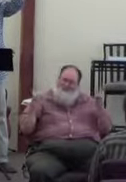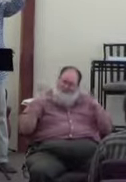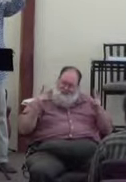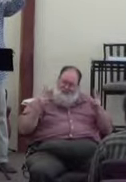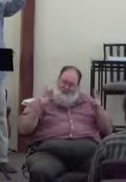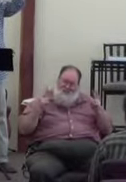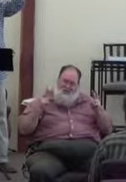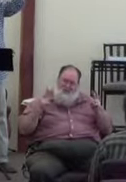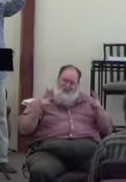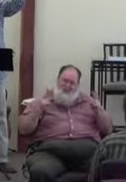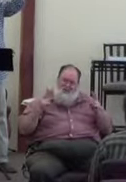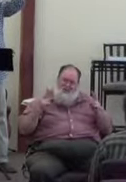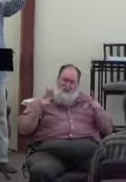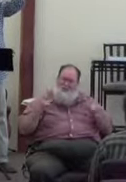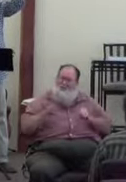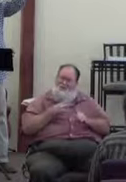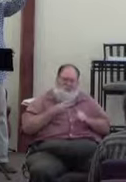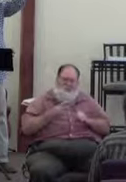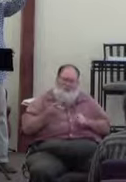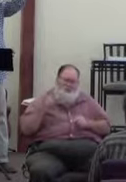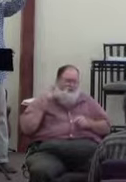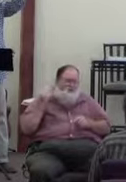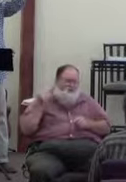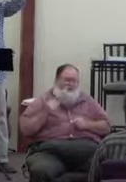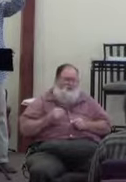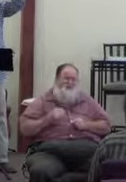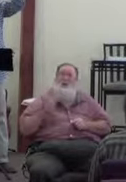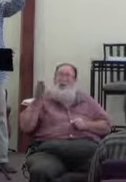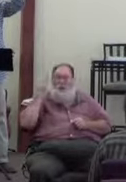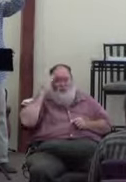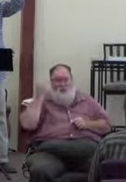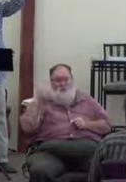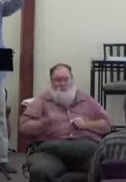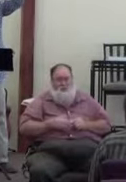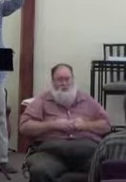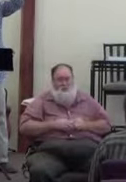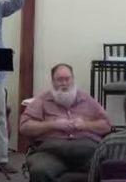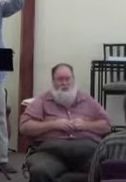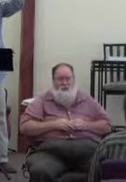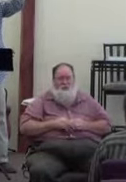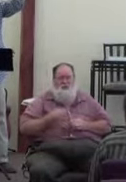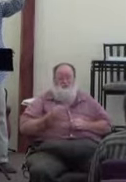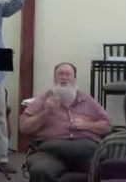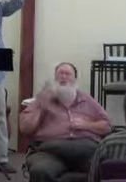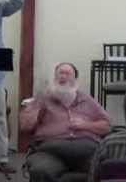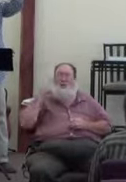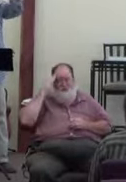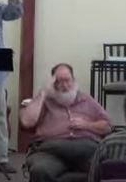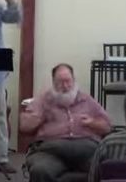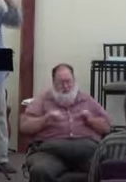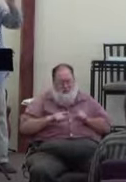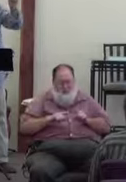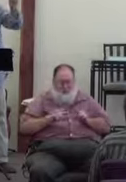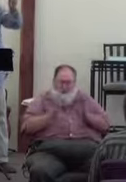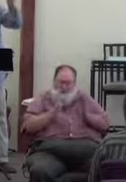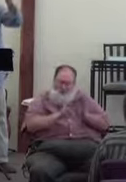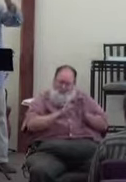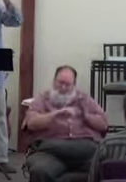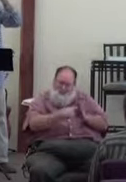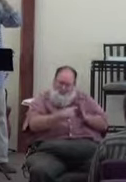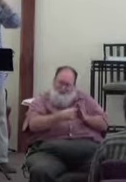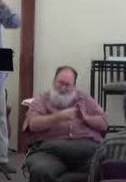He knows the persecution that you're going through. He knows. He knows when you're locked up. He knows when